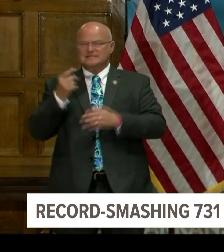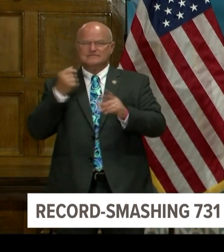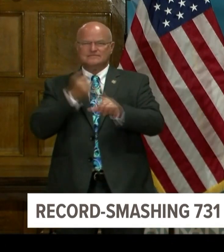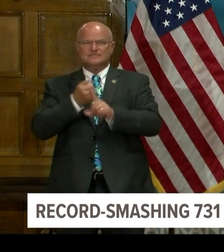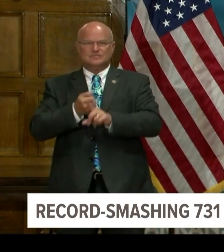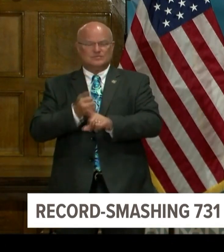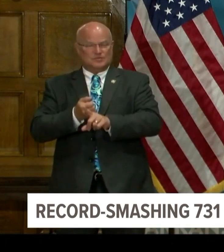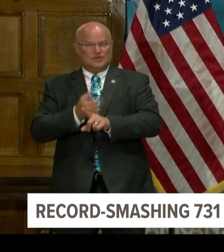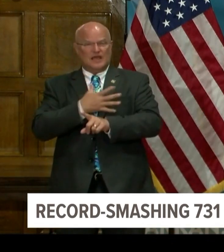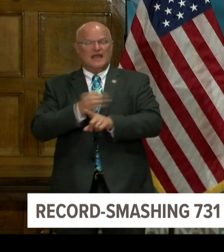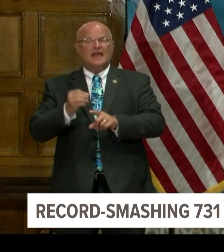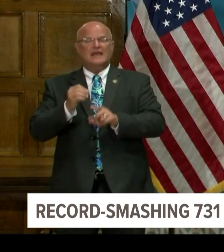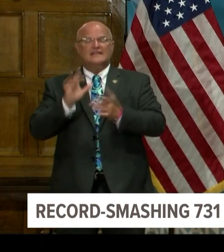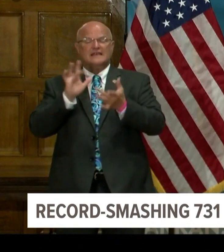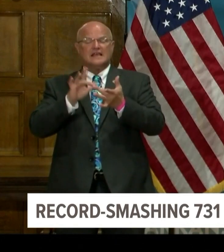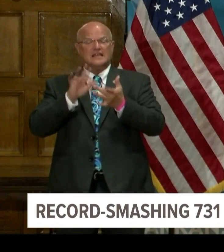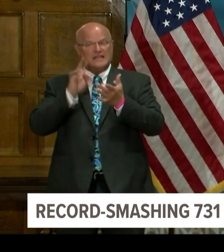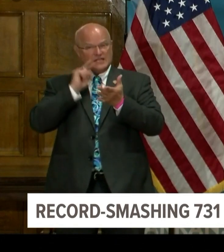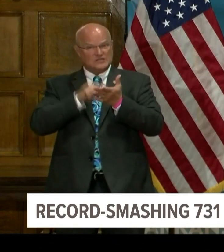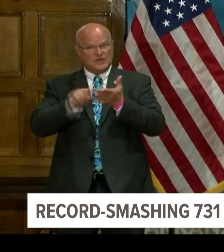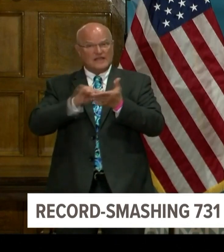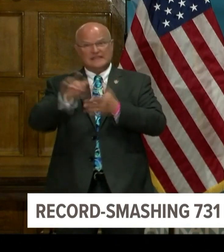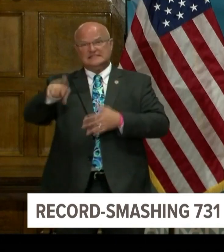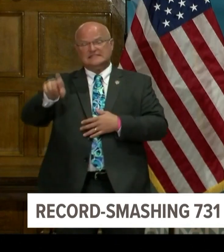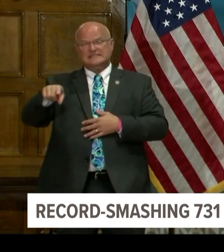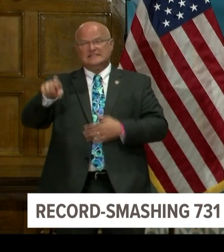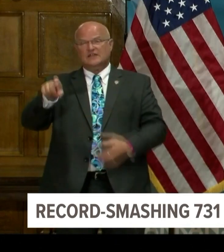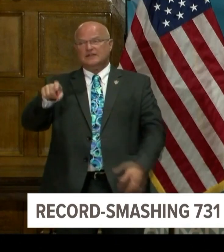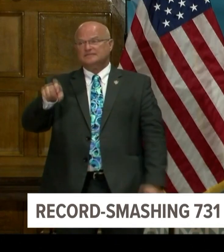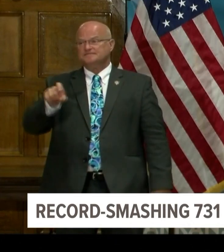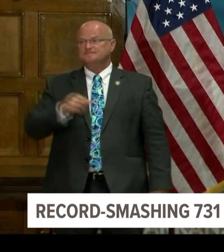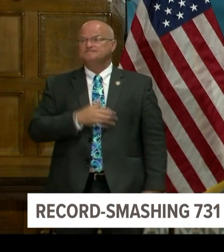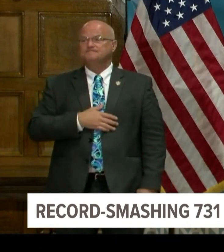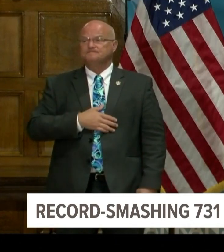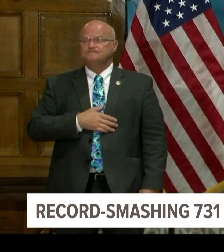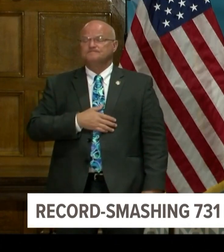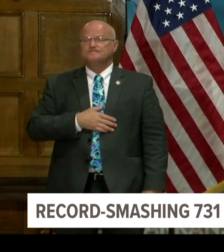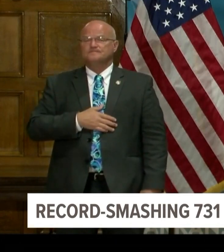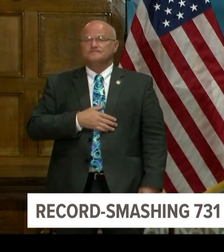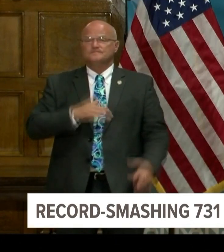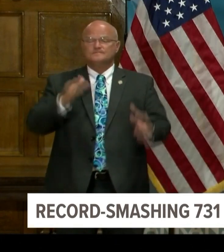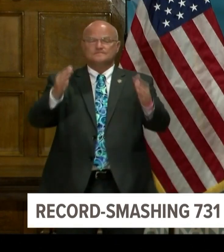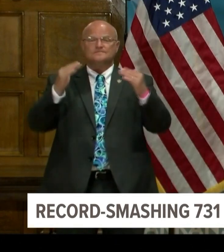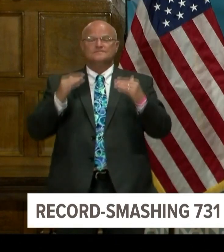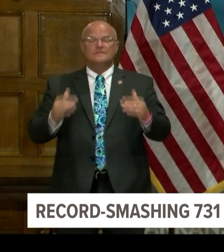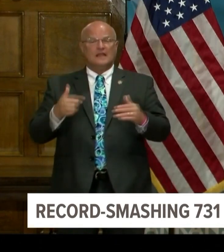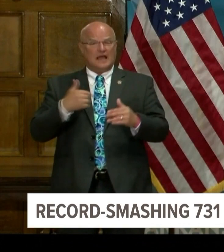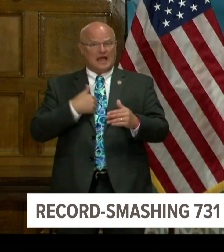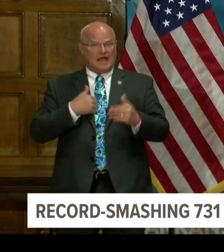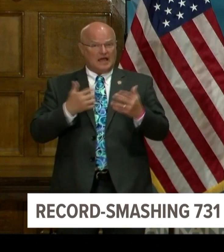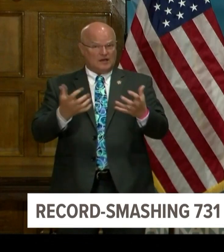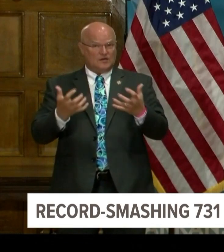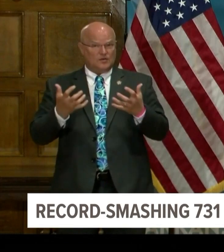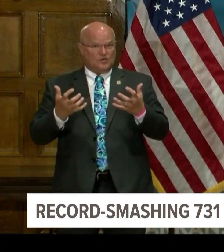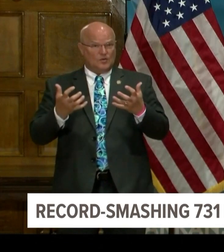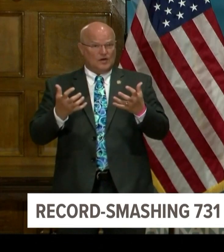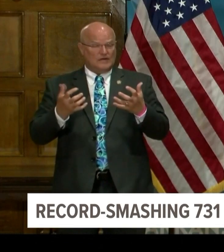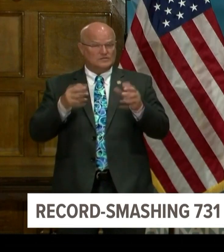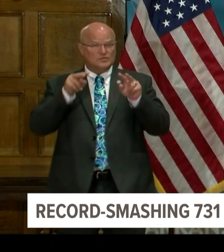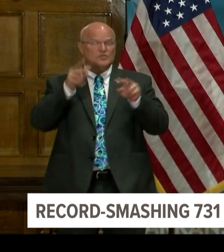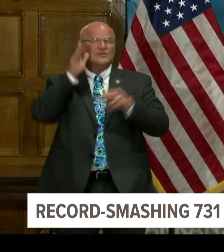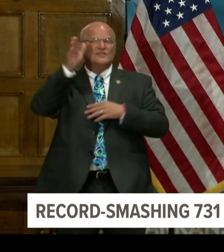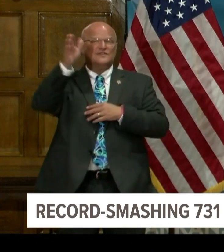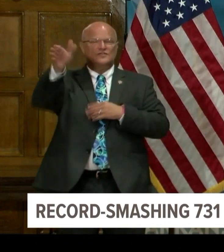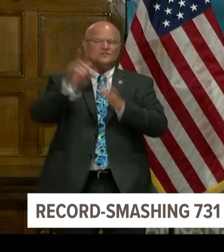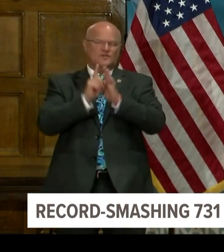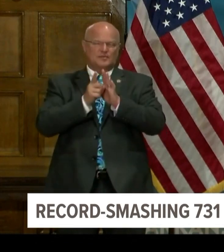the contact tracing that is necessary. And then finally, I do want to just look at the